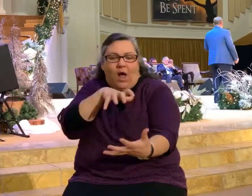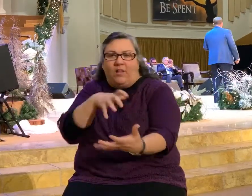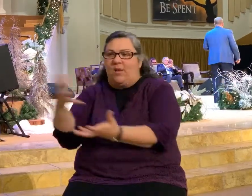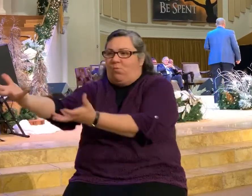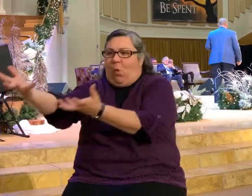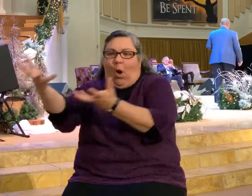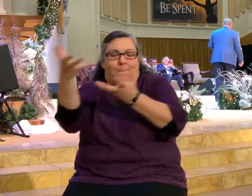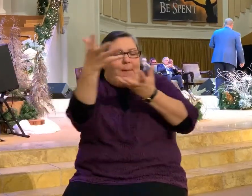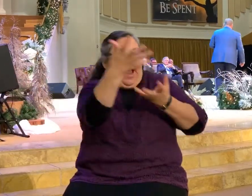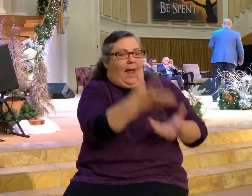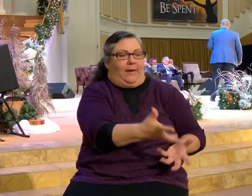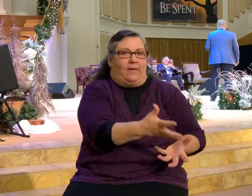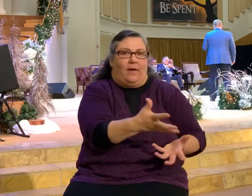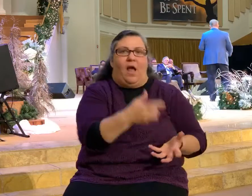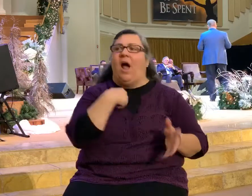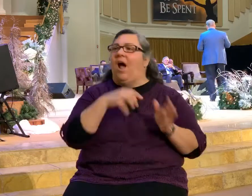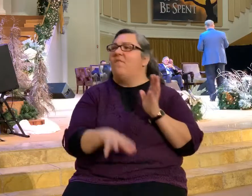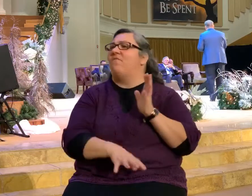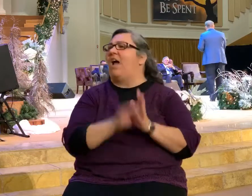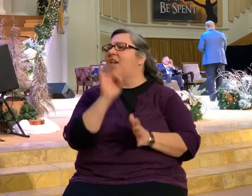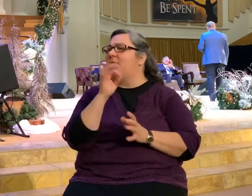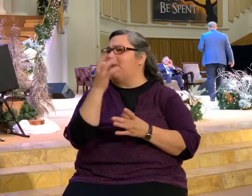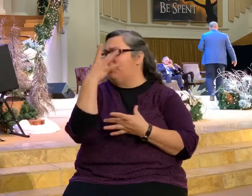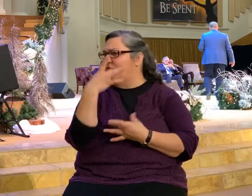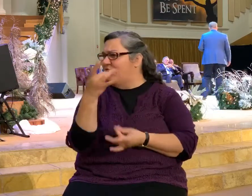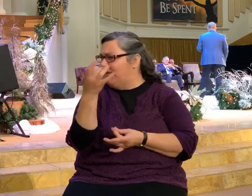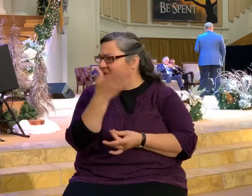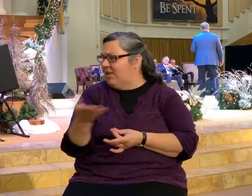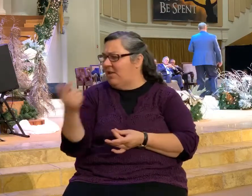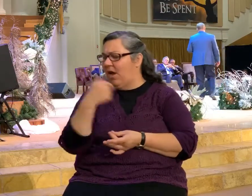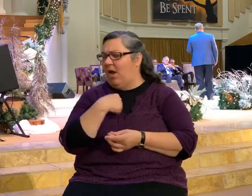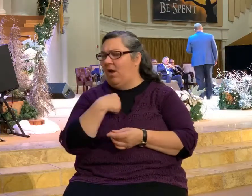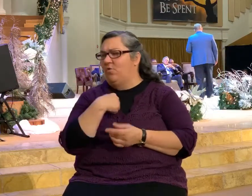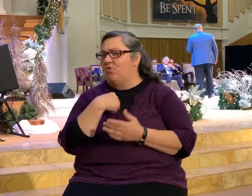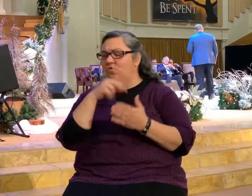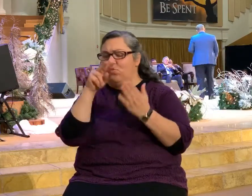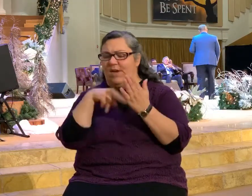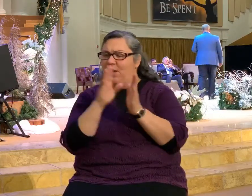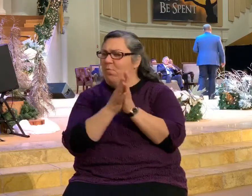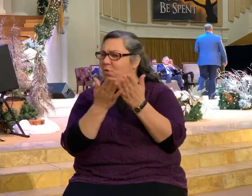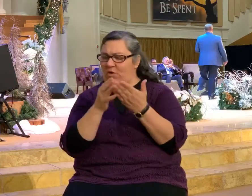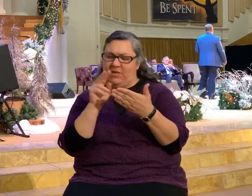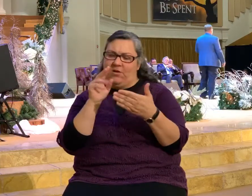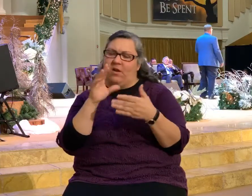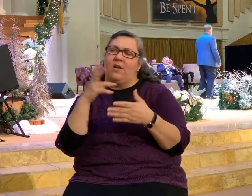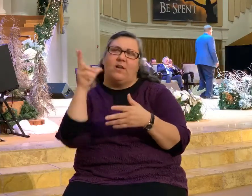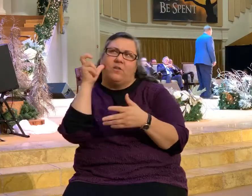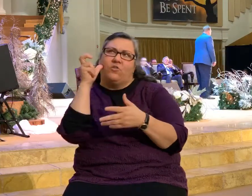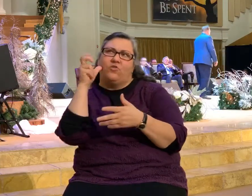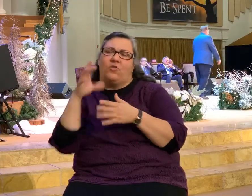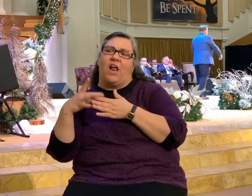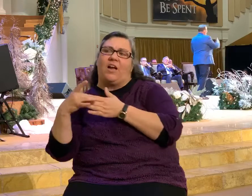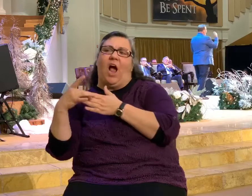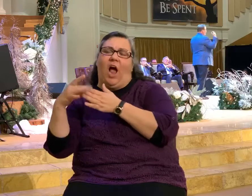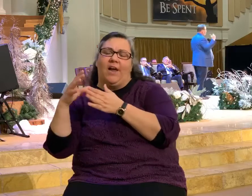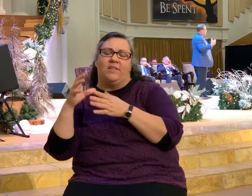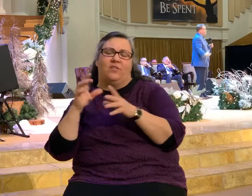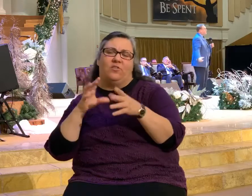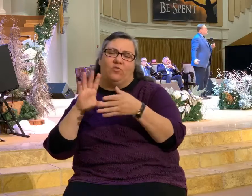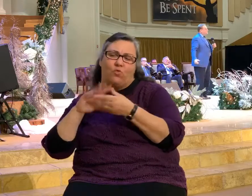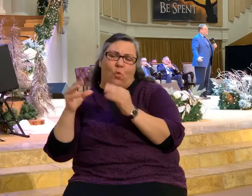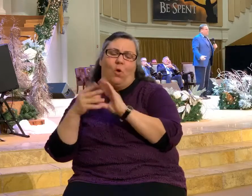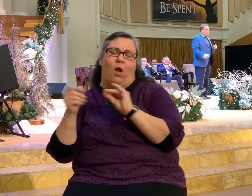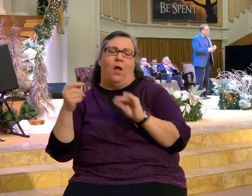some very interesting things as we listened to the guides and read the books. The Hebrew people, he took back